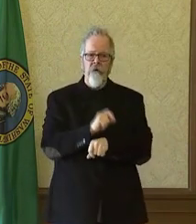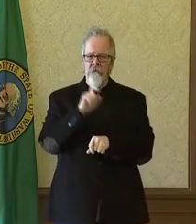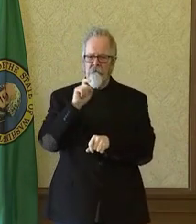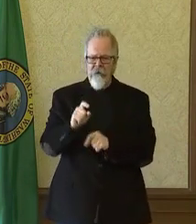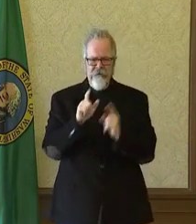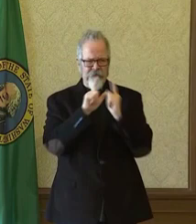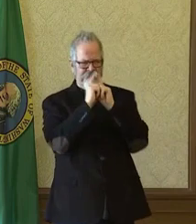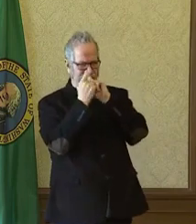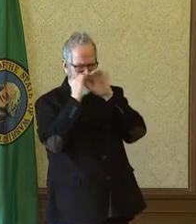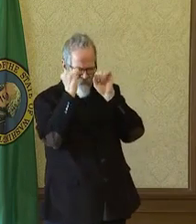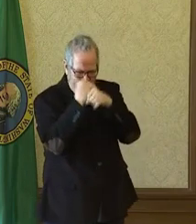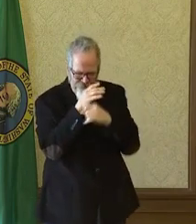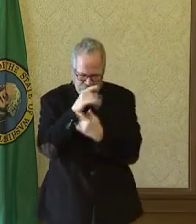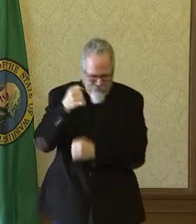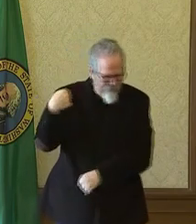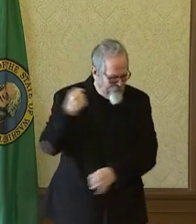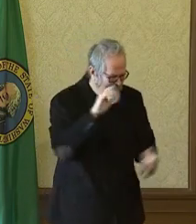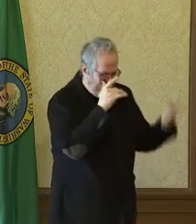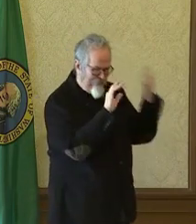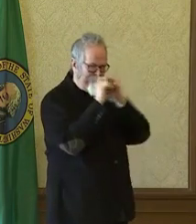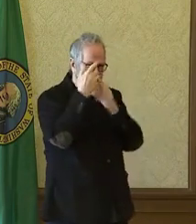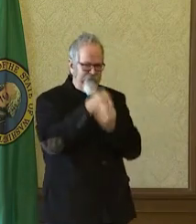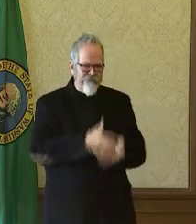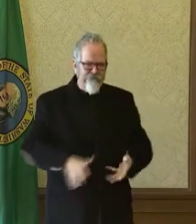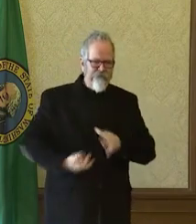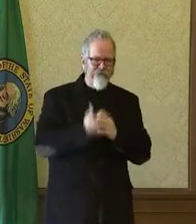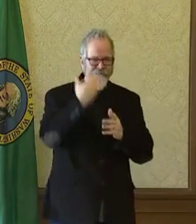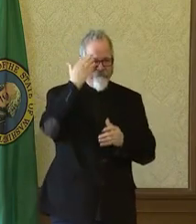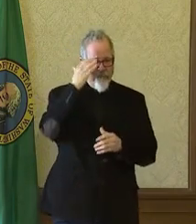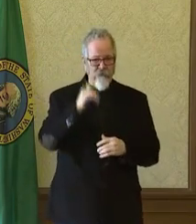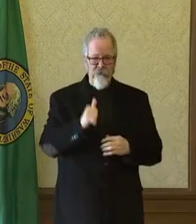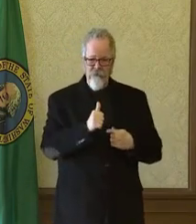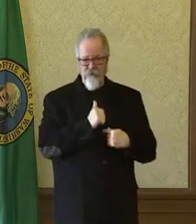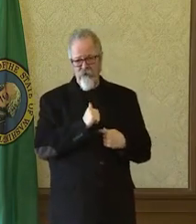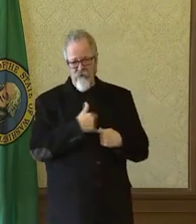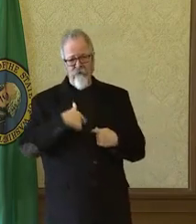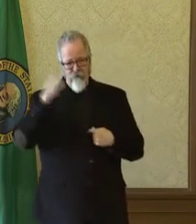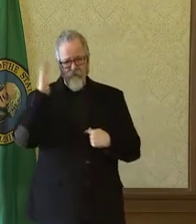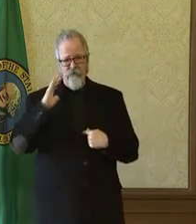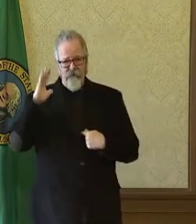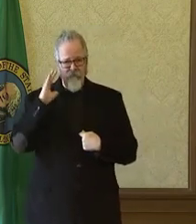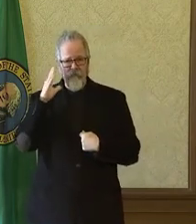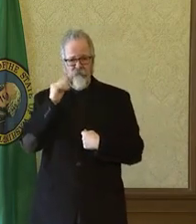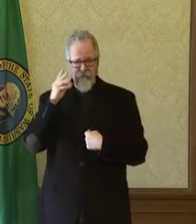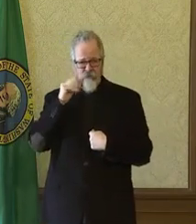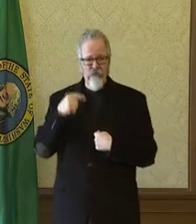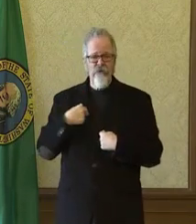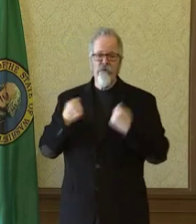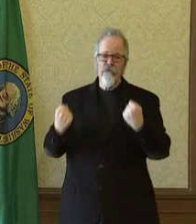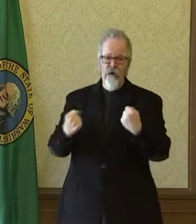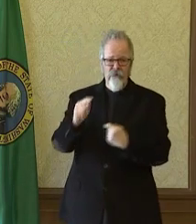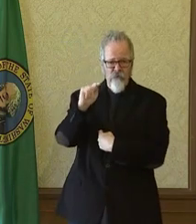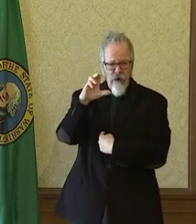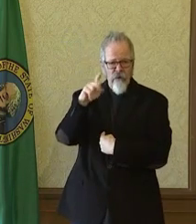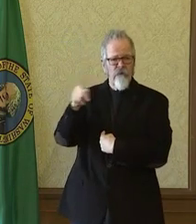having driven concrete trucks and run jackhammers and painted and dumped trucks, and my son's in the